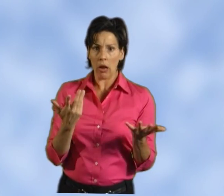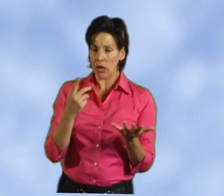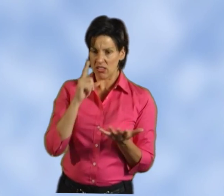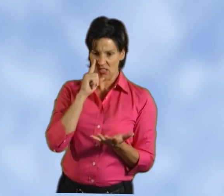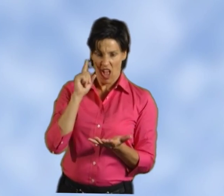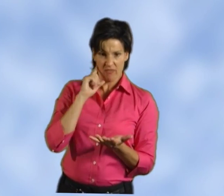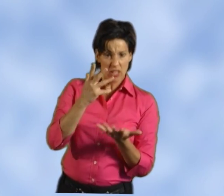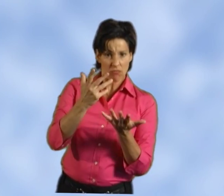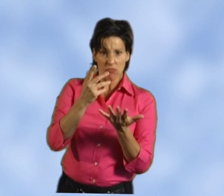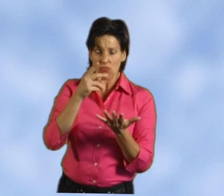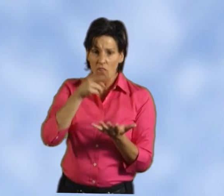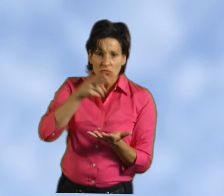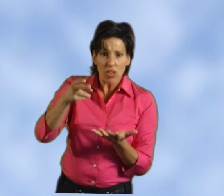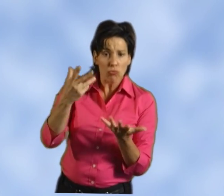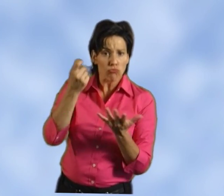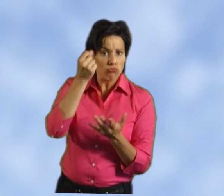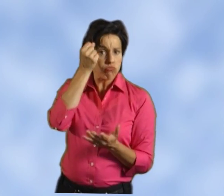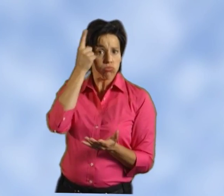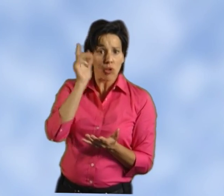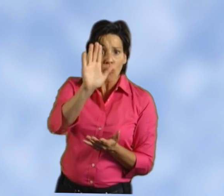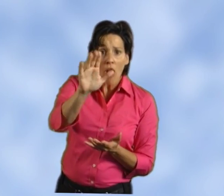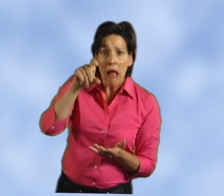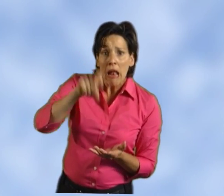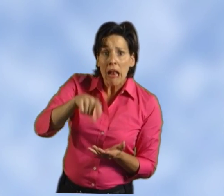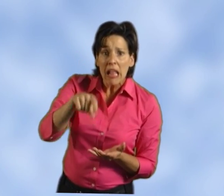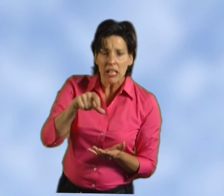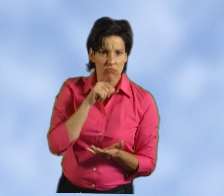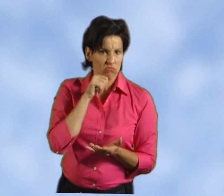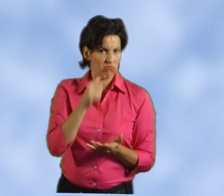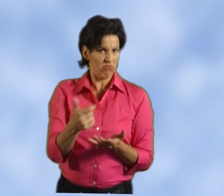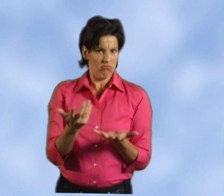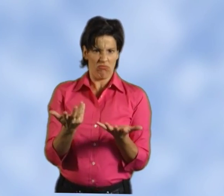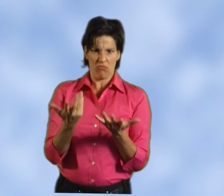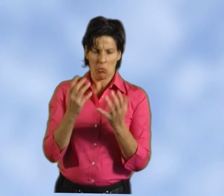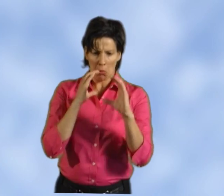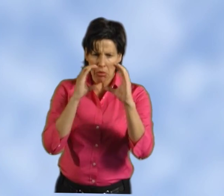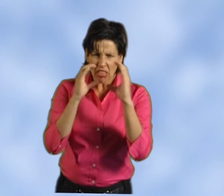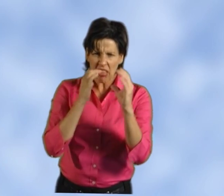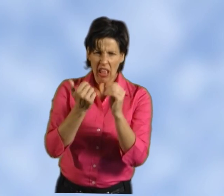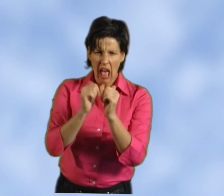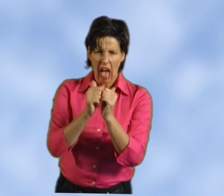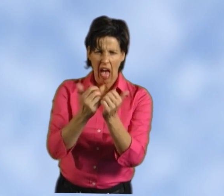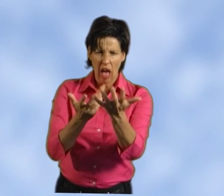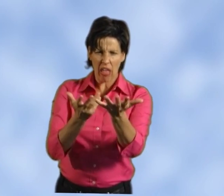They may not know you, your needs, or the ways in which to communicate with you.